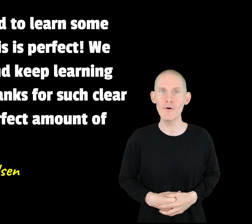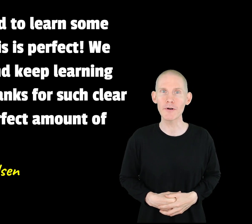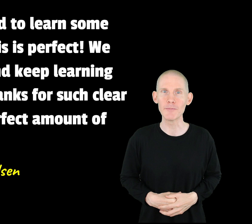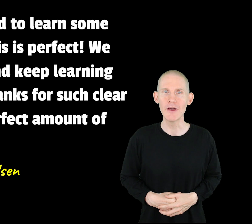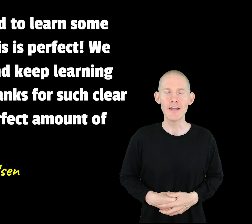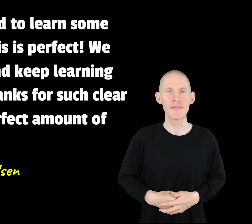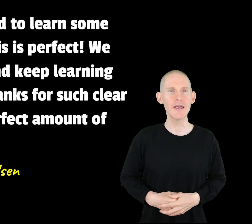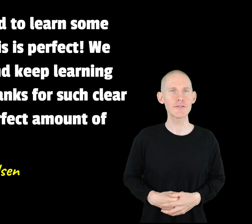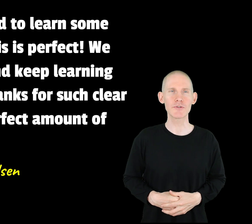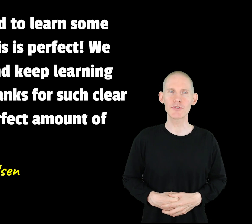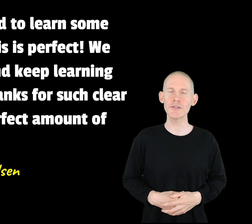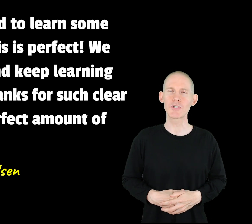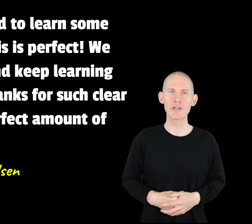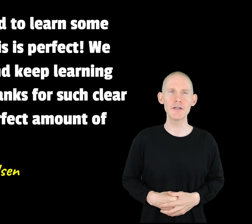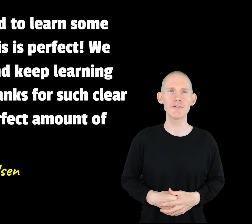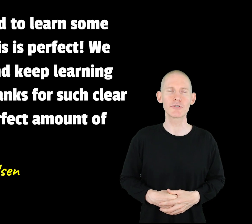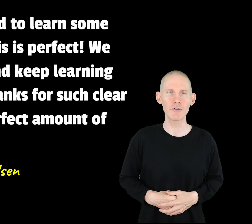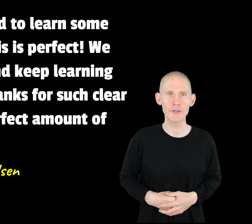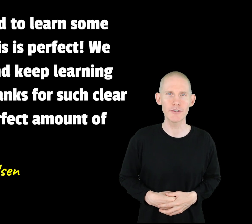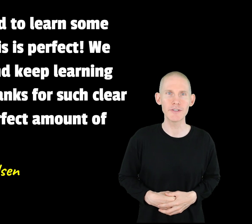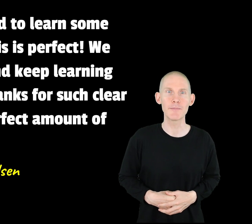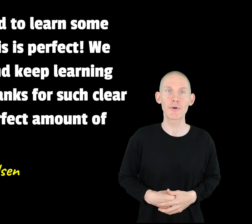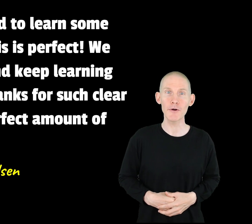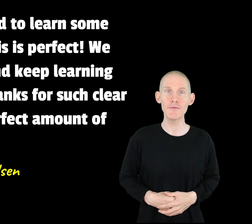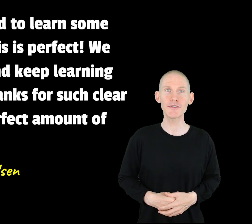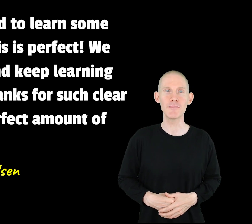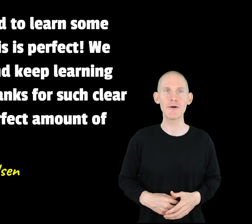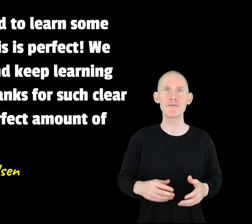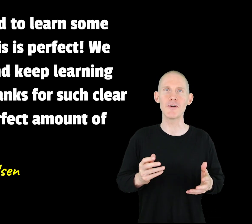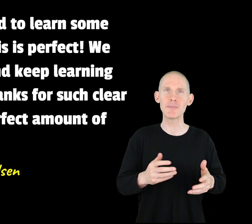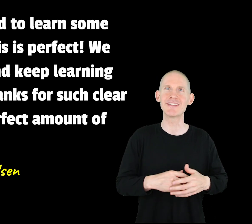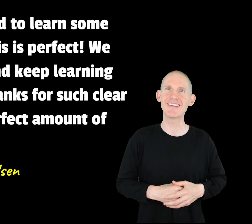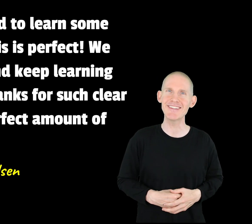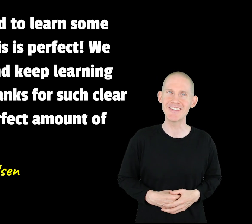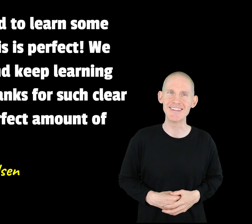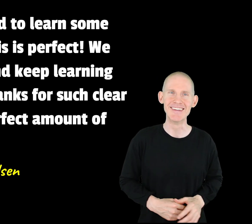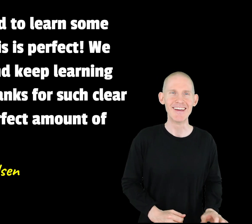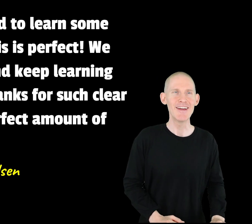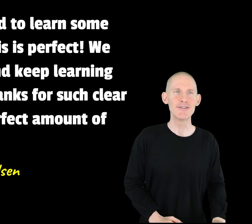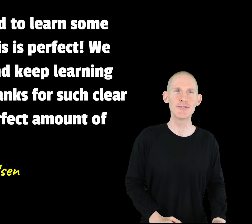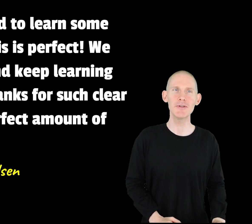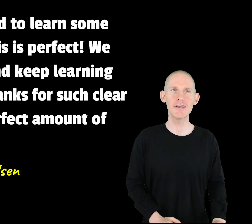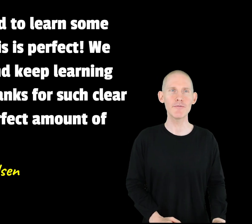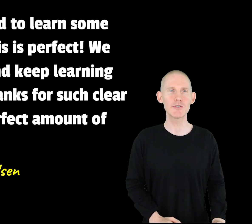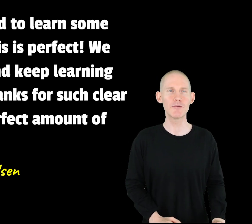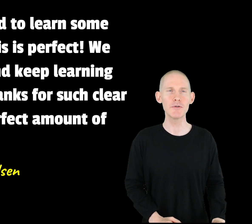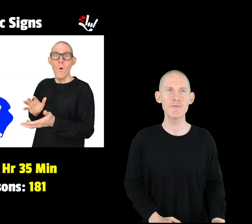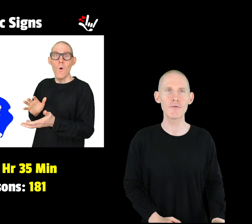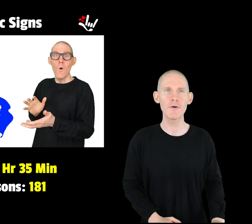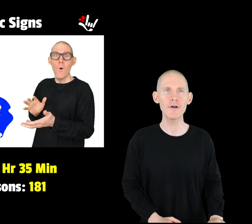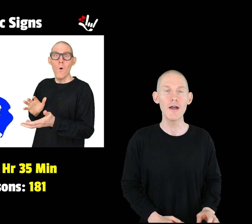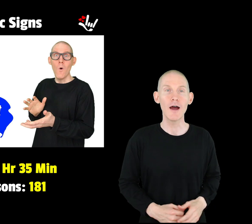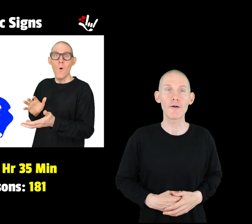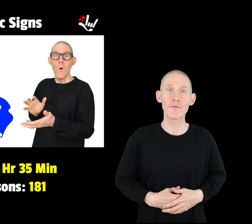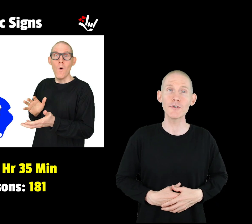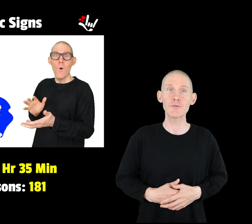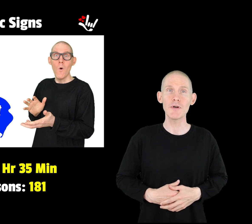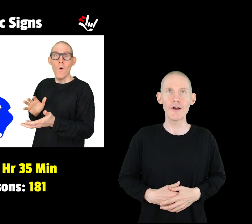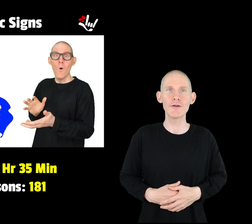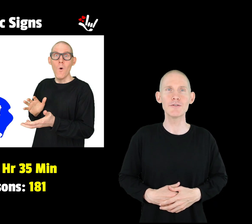more. Thanks for such clear instructions and perfect amount of repetition. Julie left this review for our first